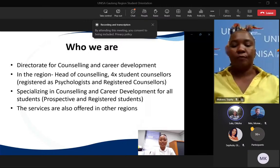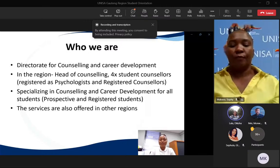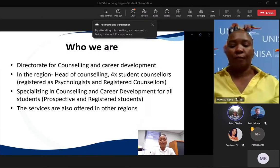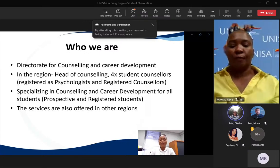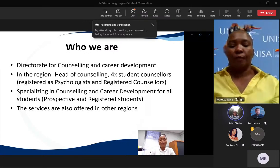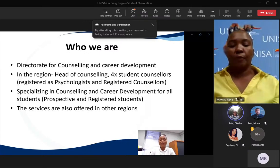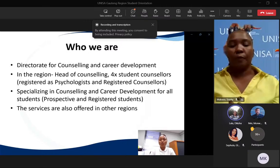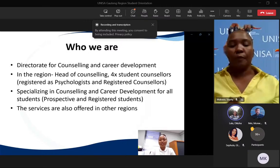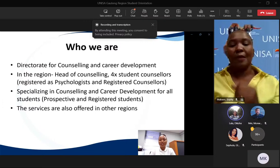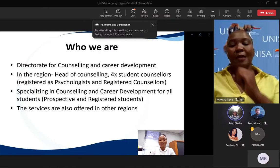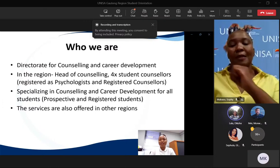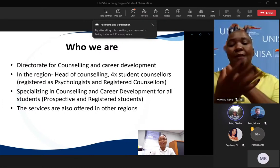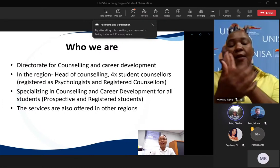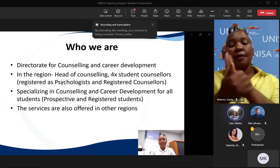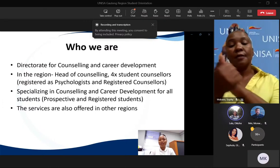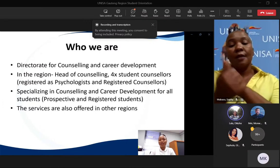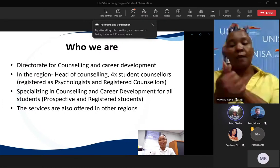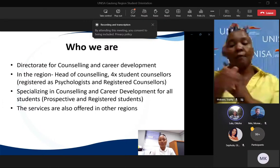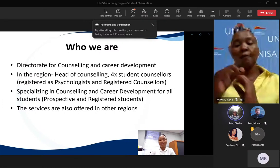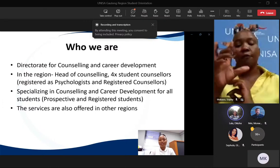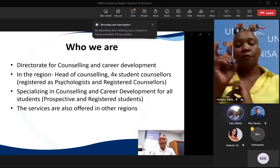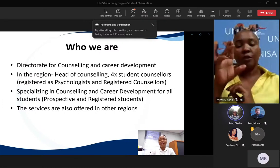Florida Johannesburg